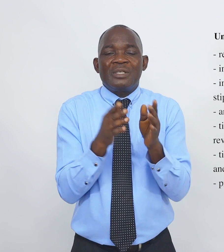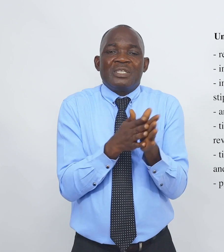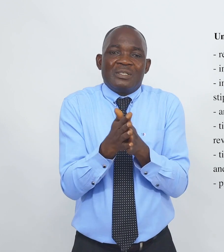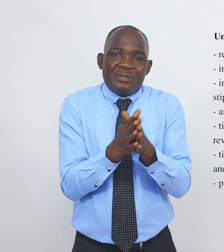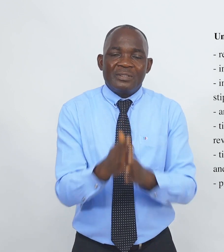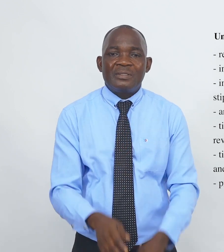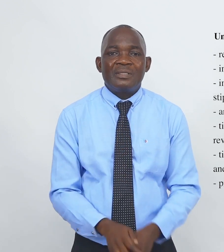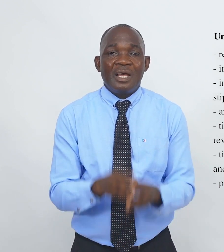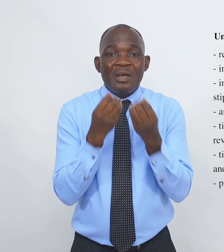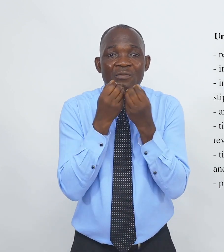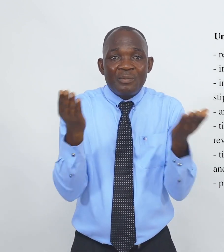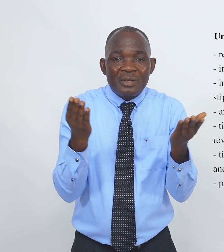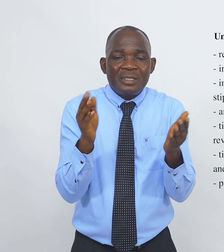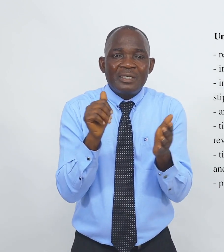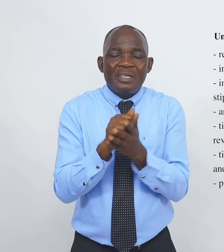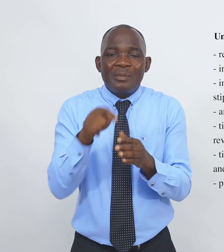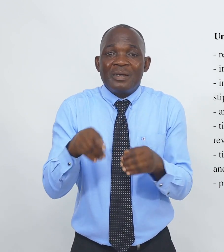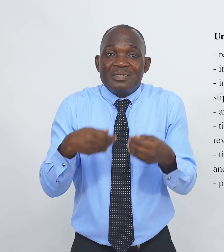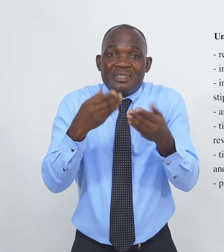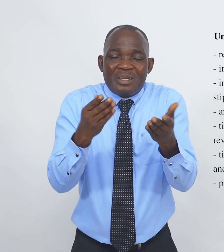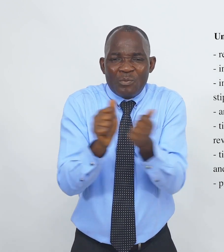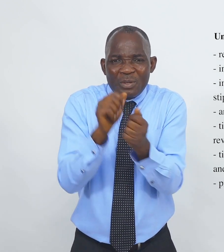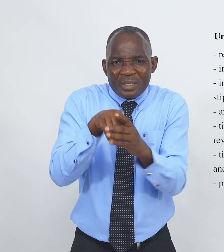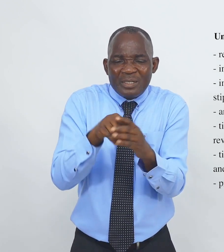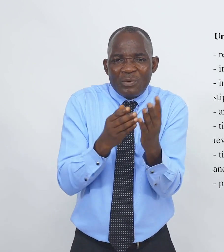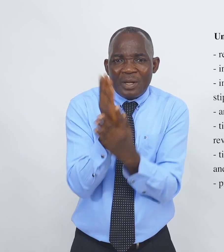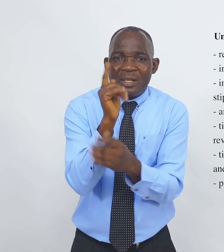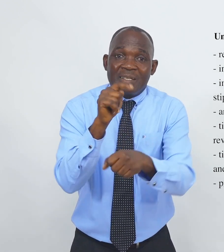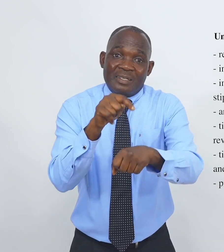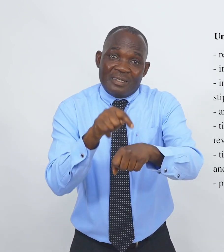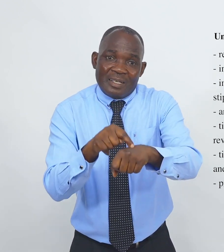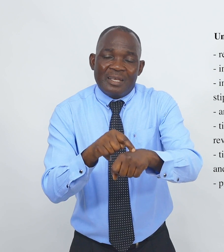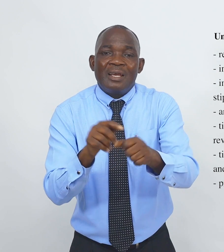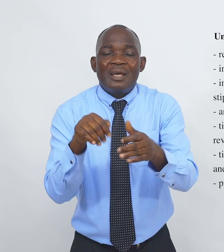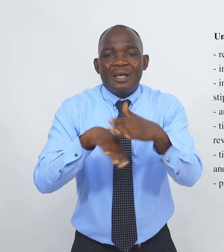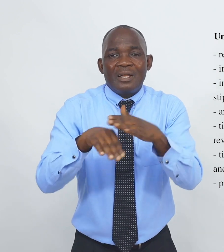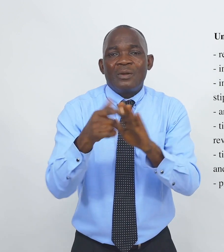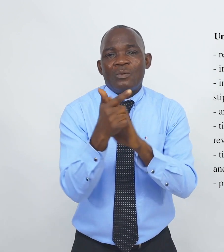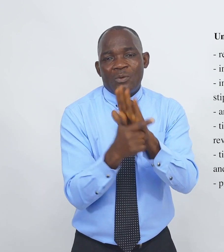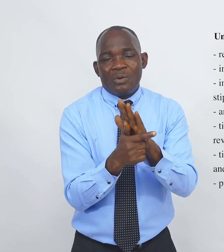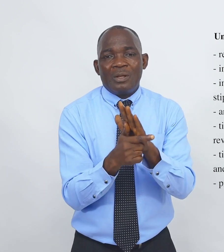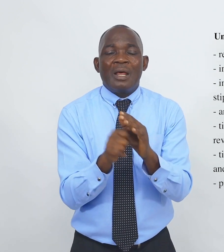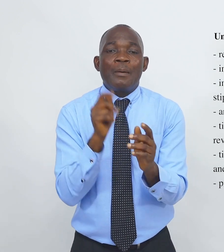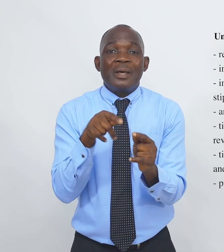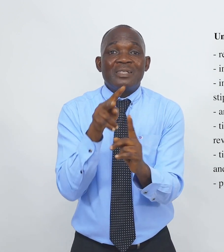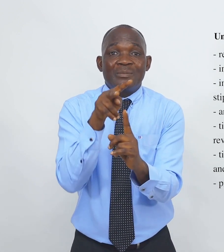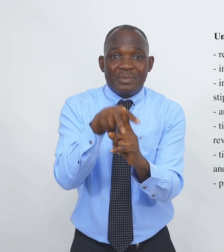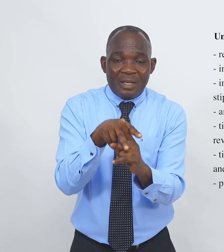interest, information that should be provided within the stipulated time under the Act, an applicant who is poor